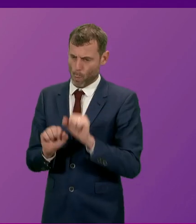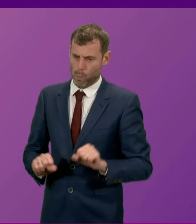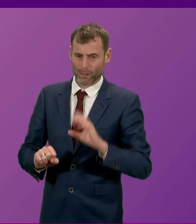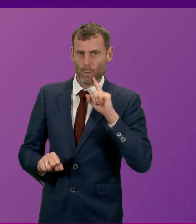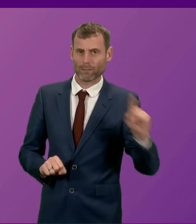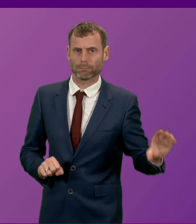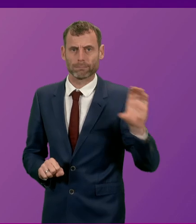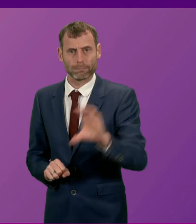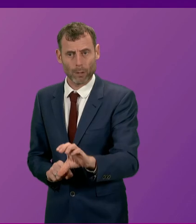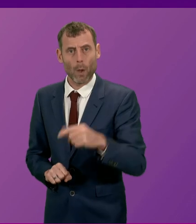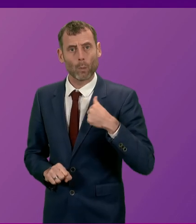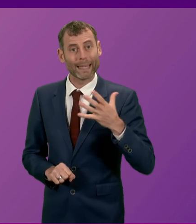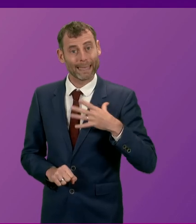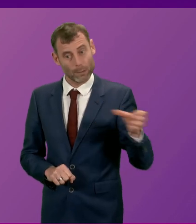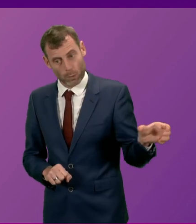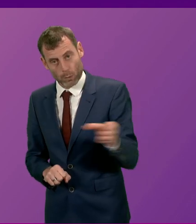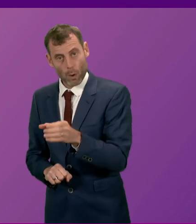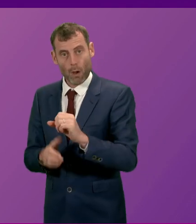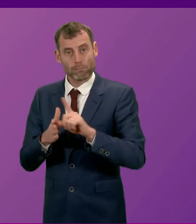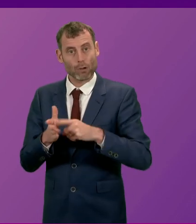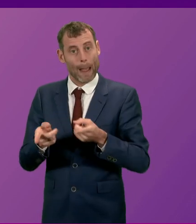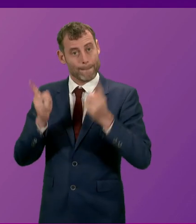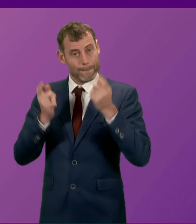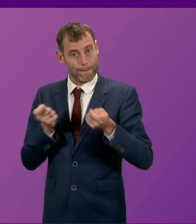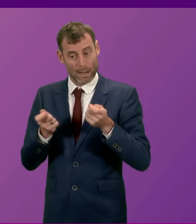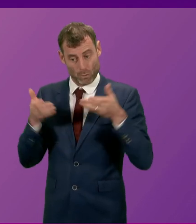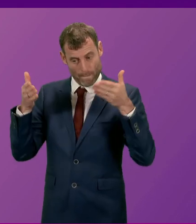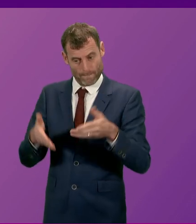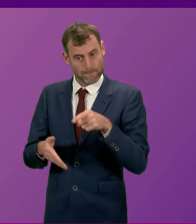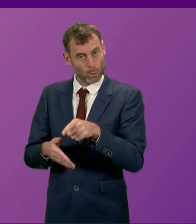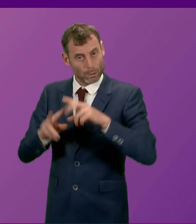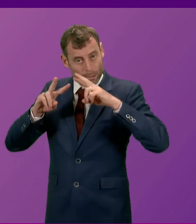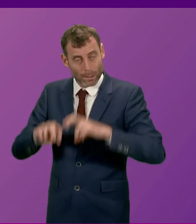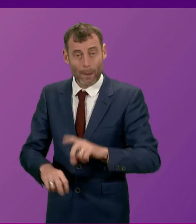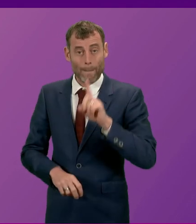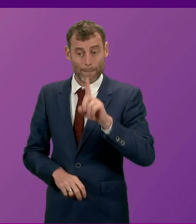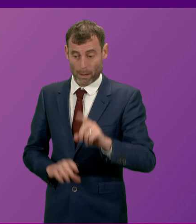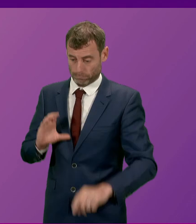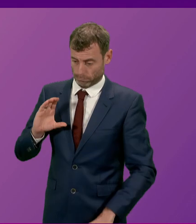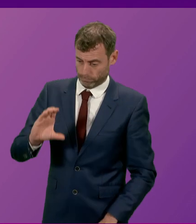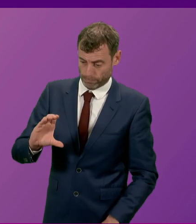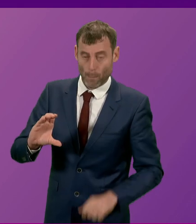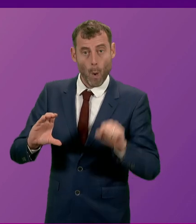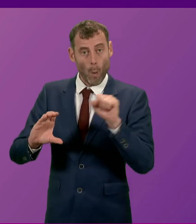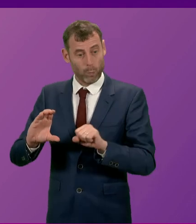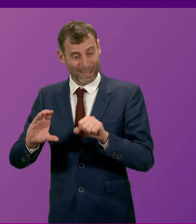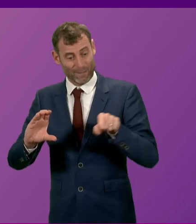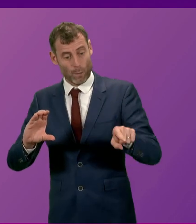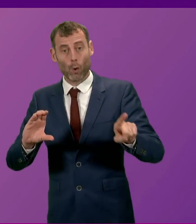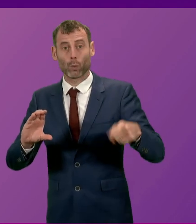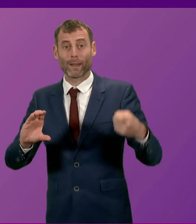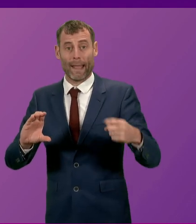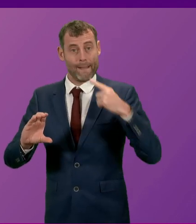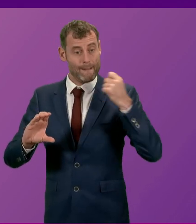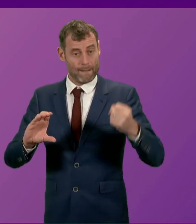project manager to lead this work. The release of our funding is, however, contingent on the United Kingdom government approving its share of project costs,